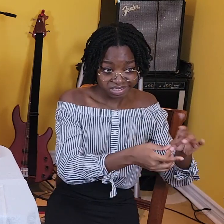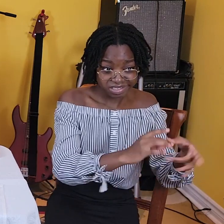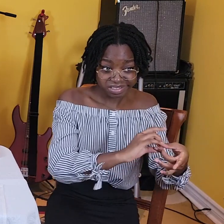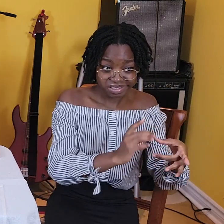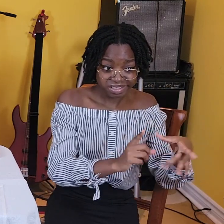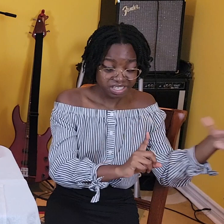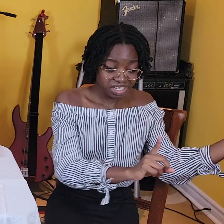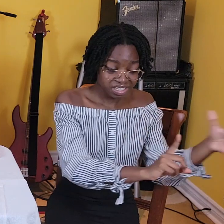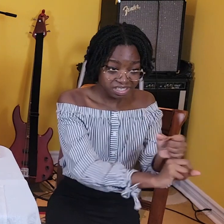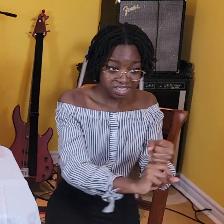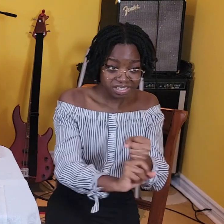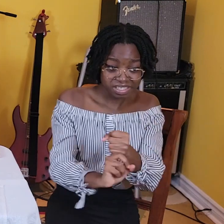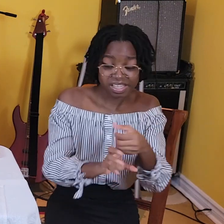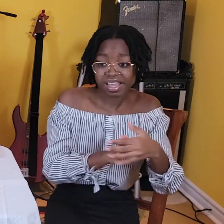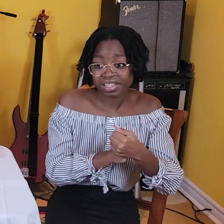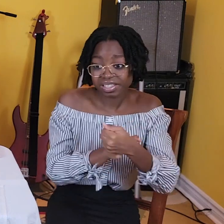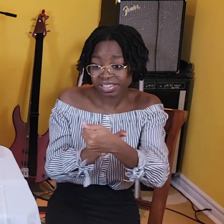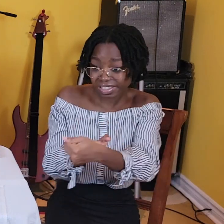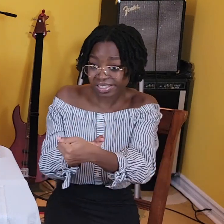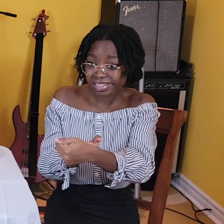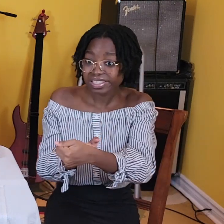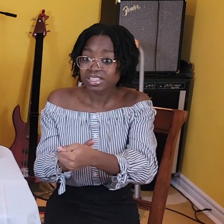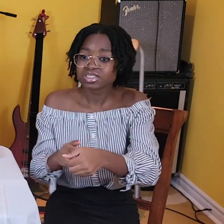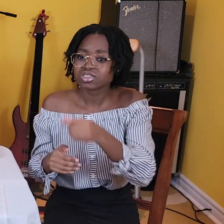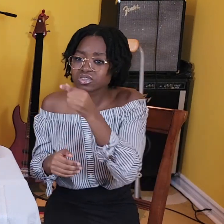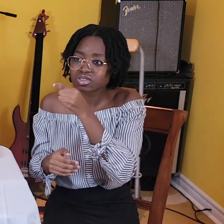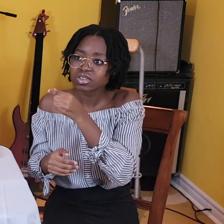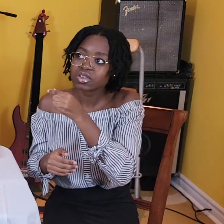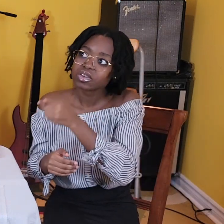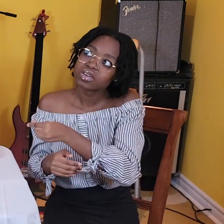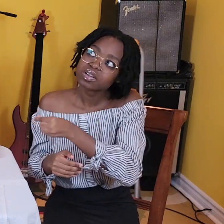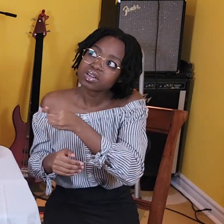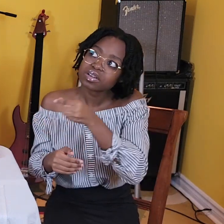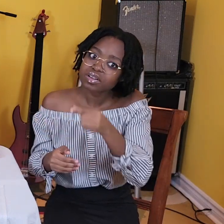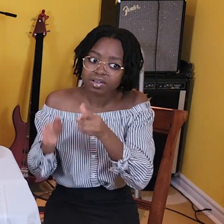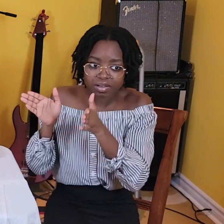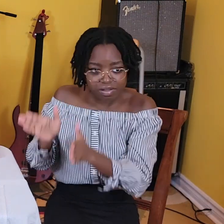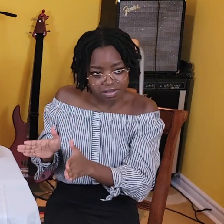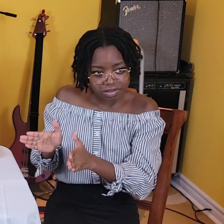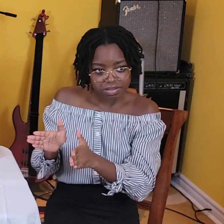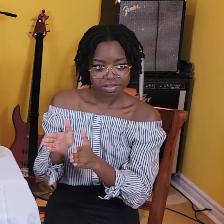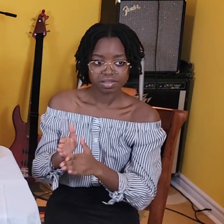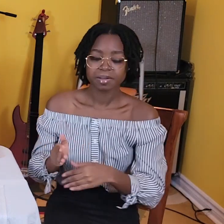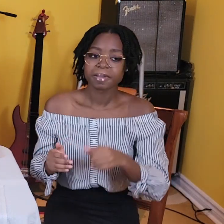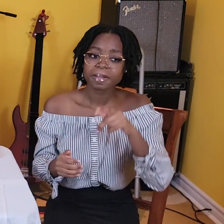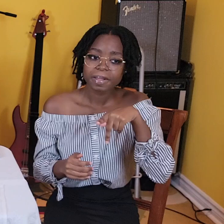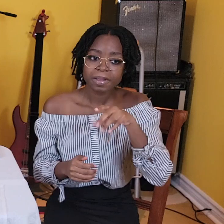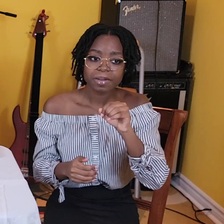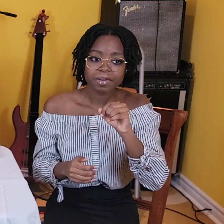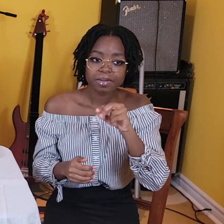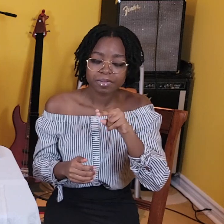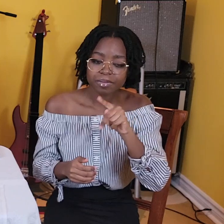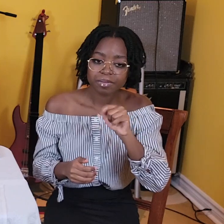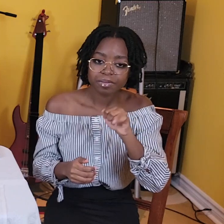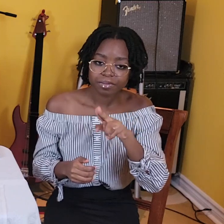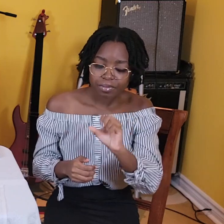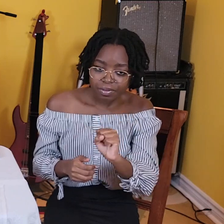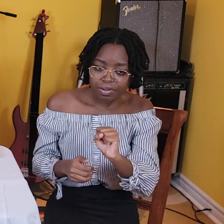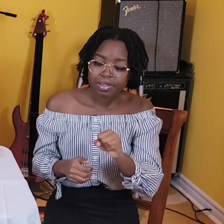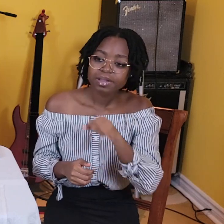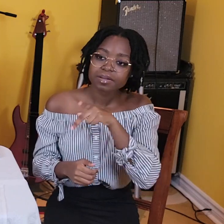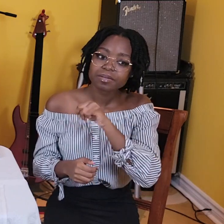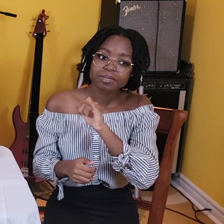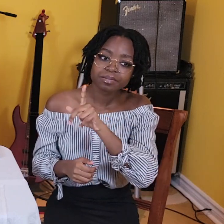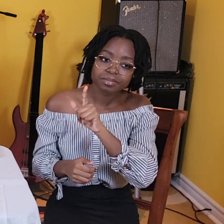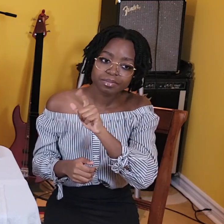Pilate, the governor. That's one. I want us to read also Luke 22,